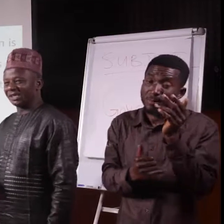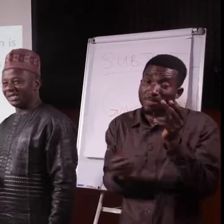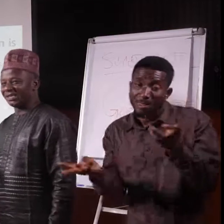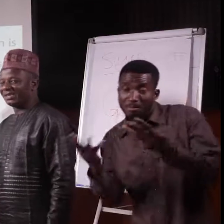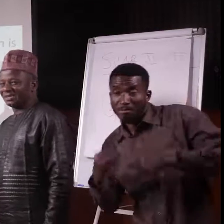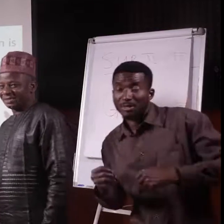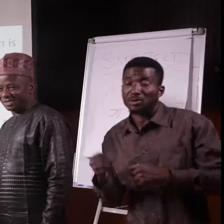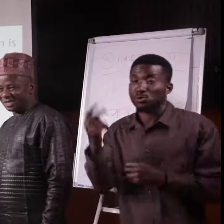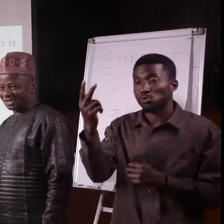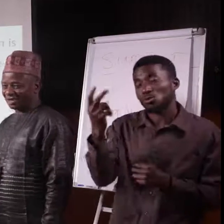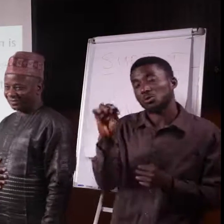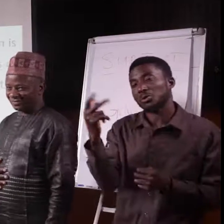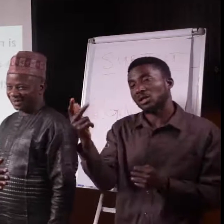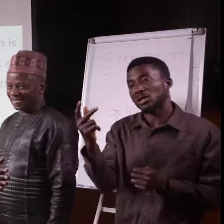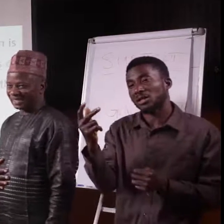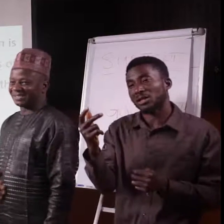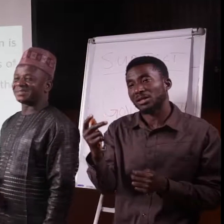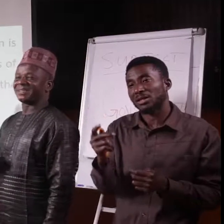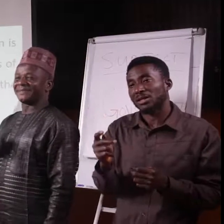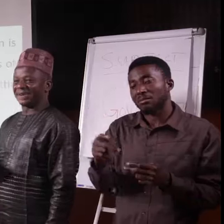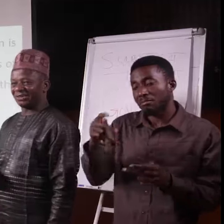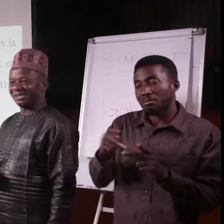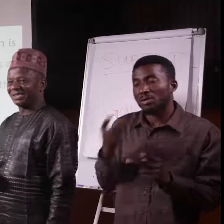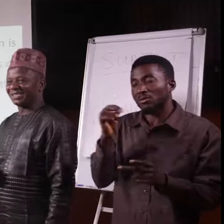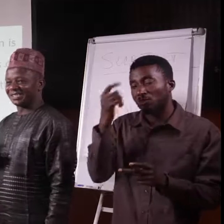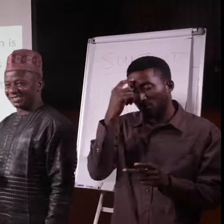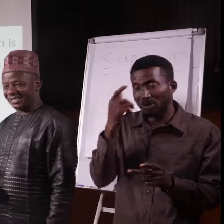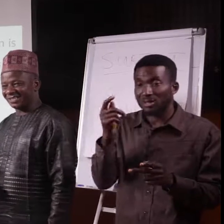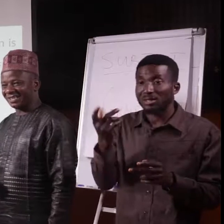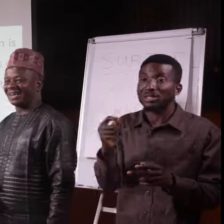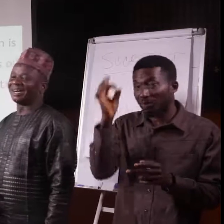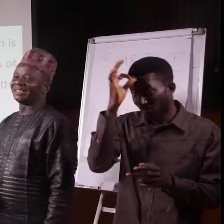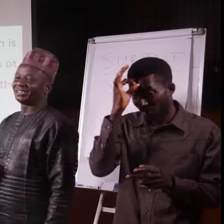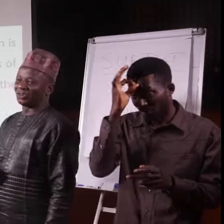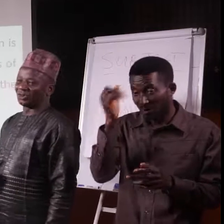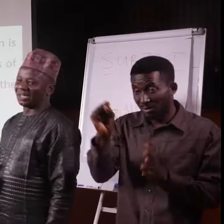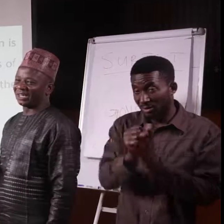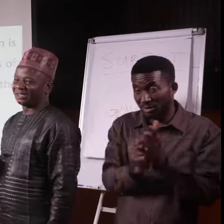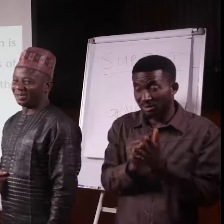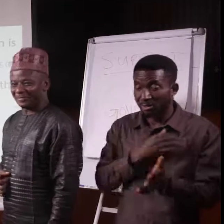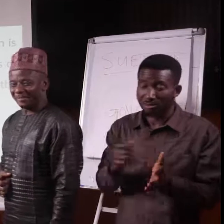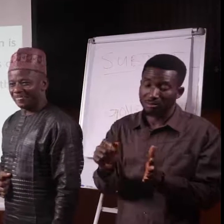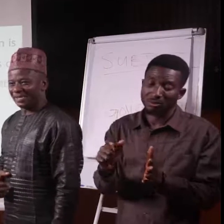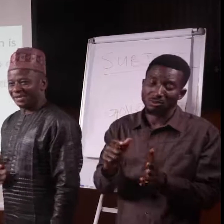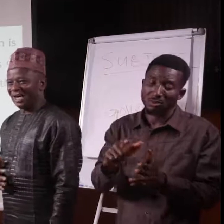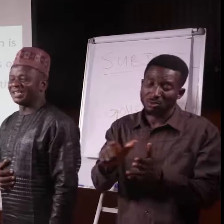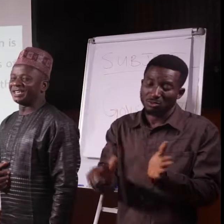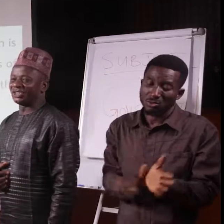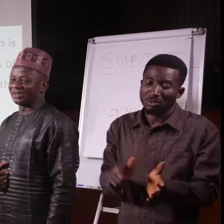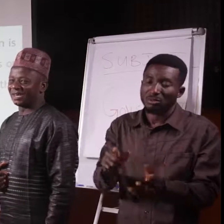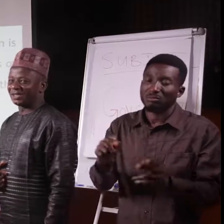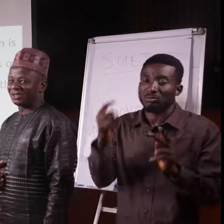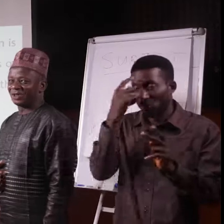or 3 tiers of government. That is the federal, the state, and the local government. Here